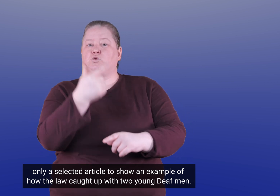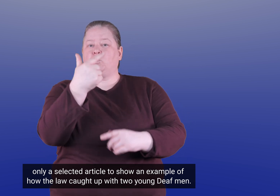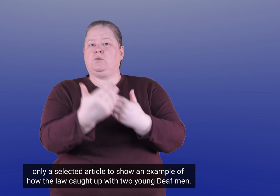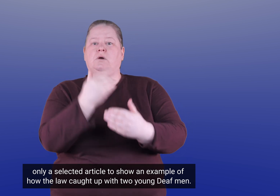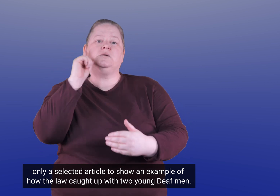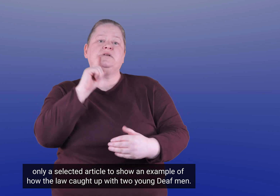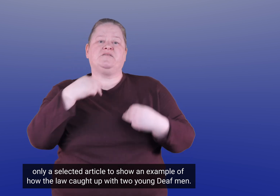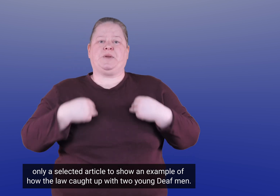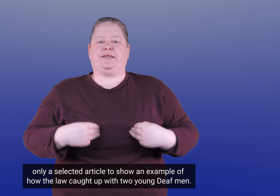men.